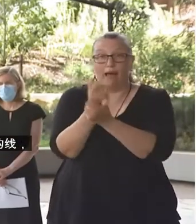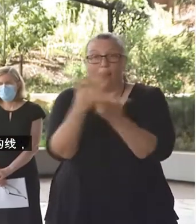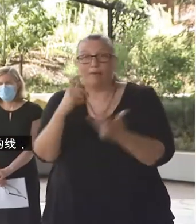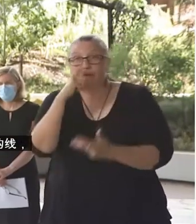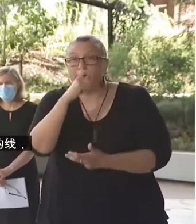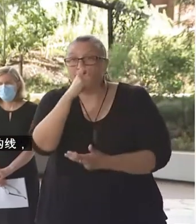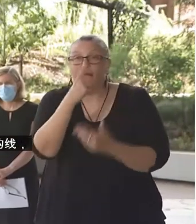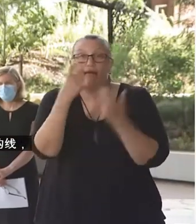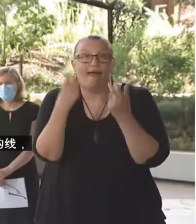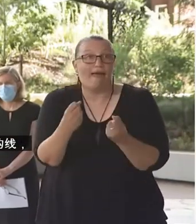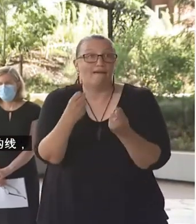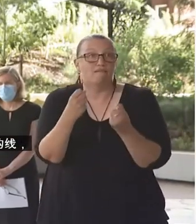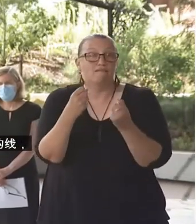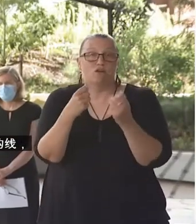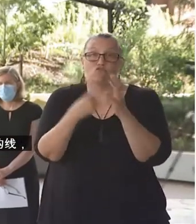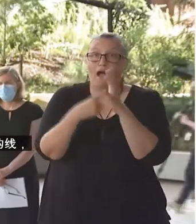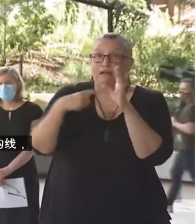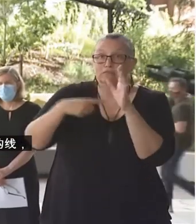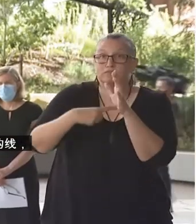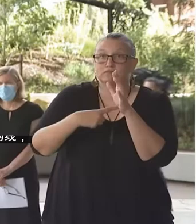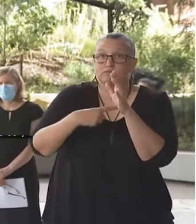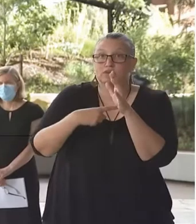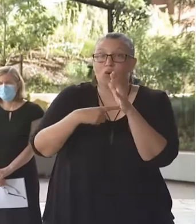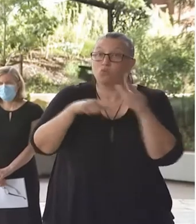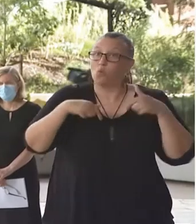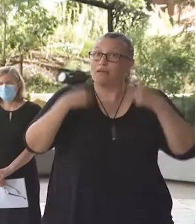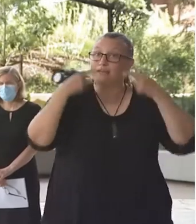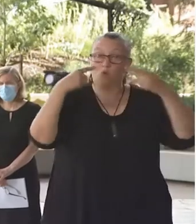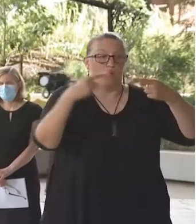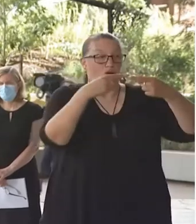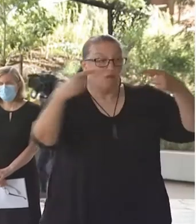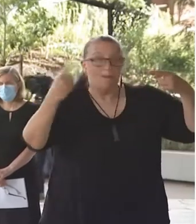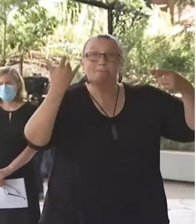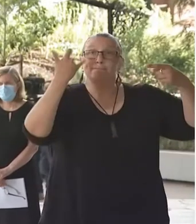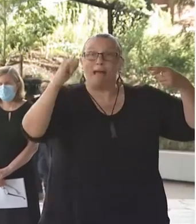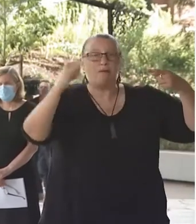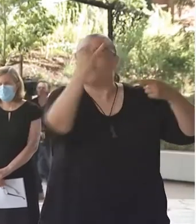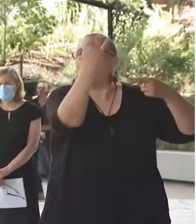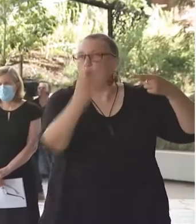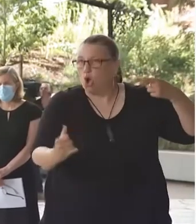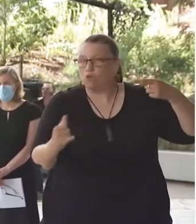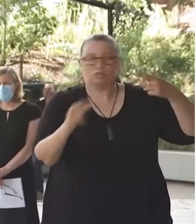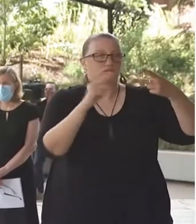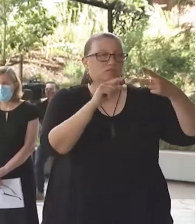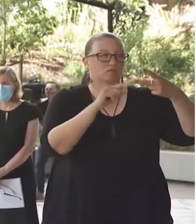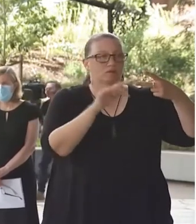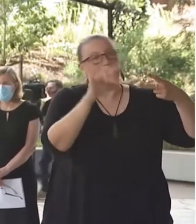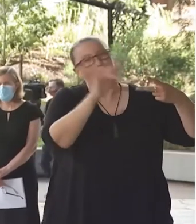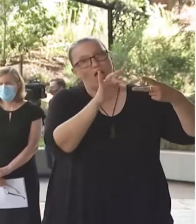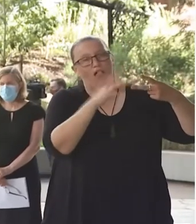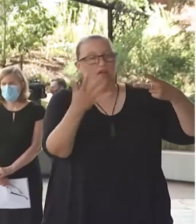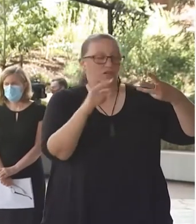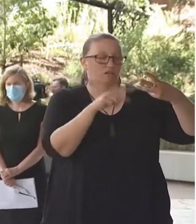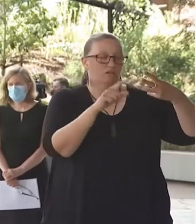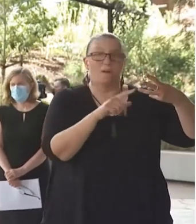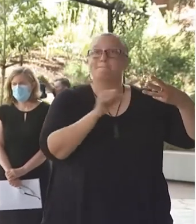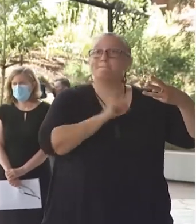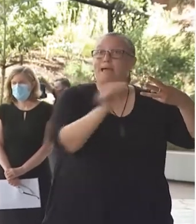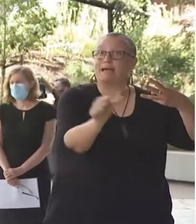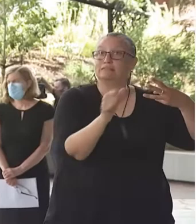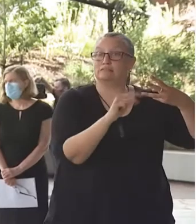So as I said, very happy to see the actuals below the best prediction, the most optimistic